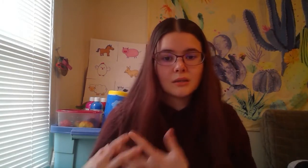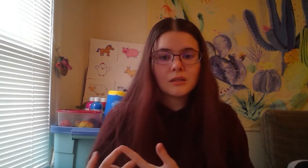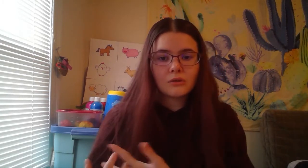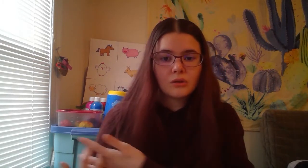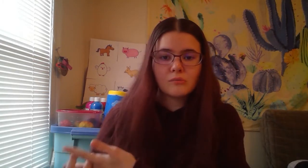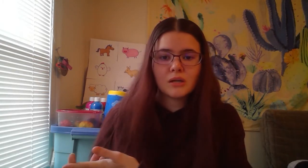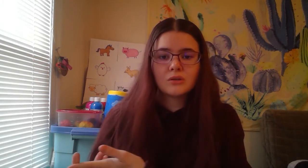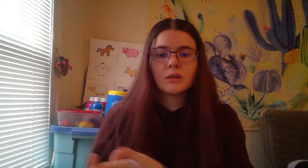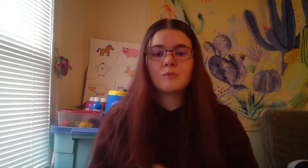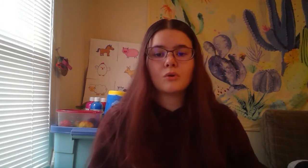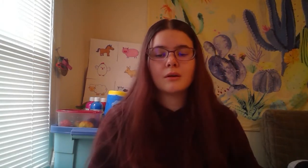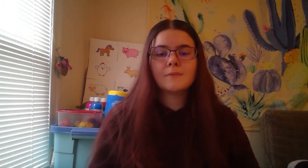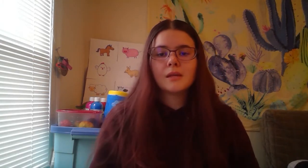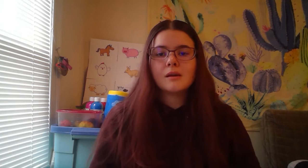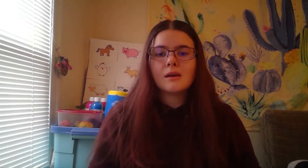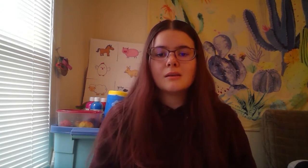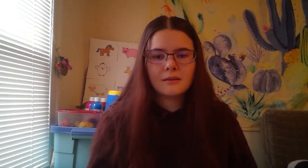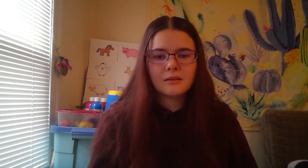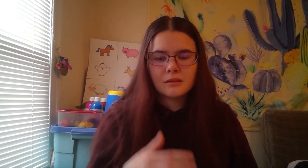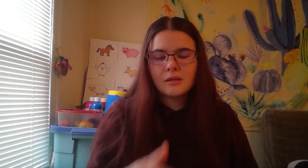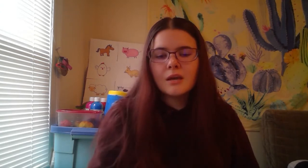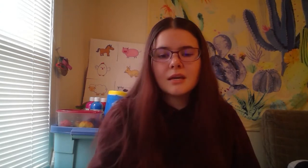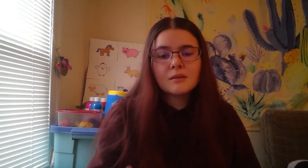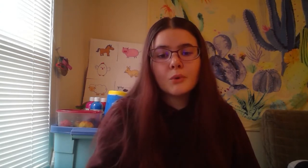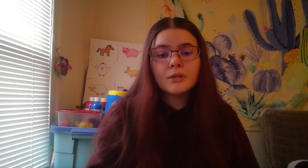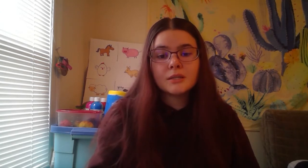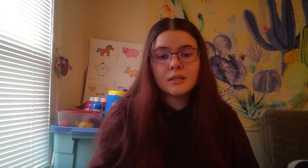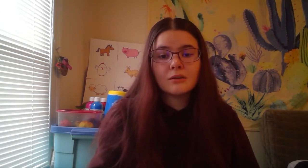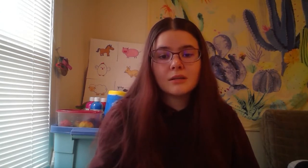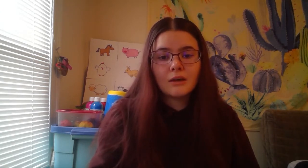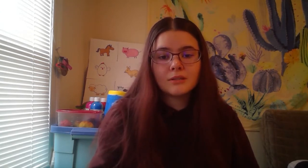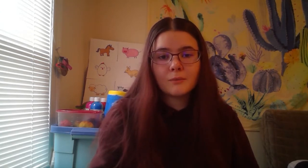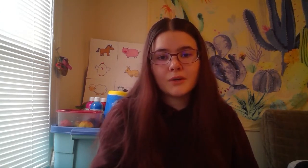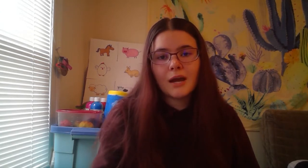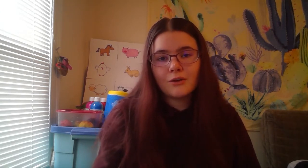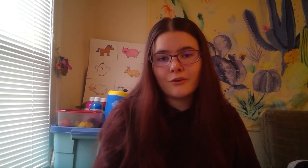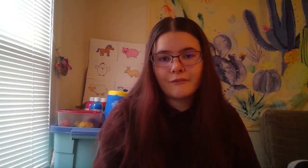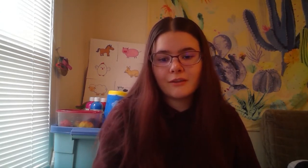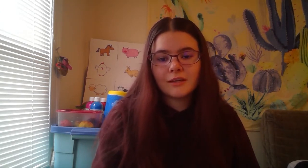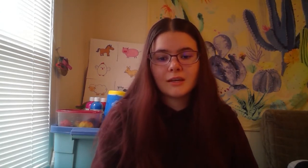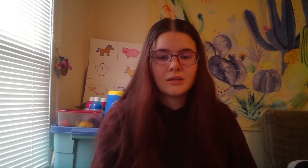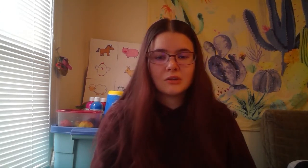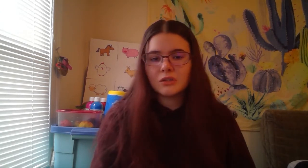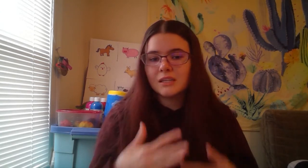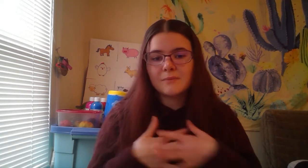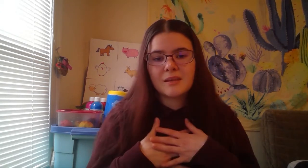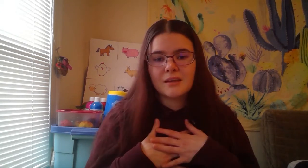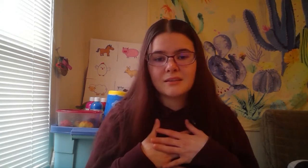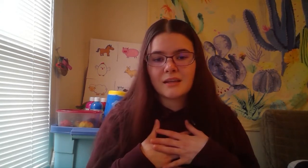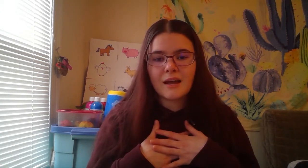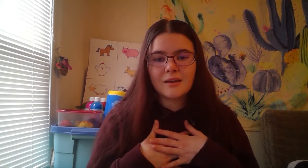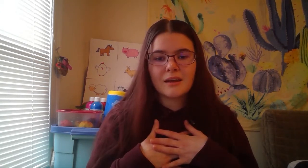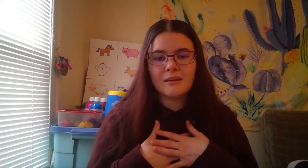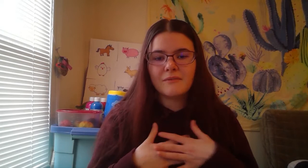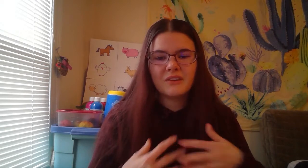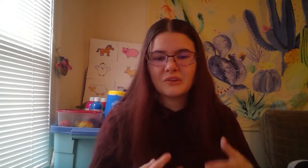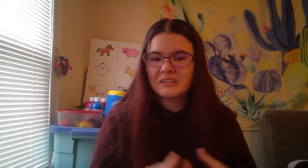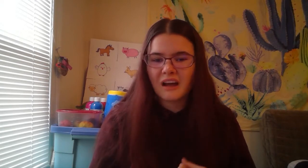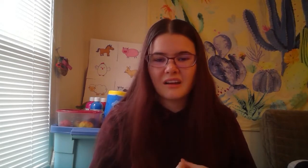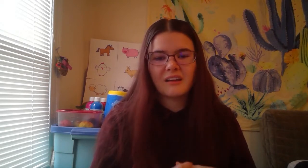ASL so much anymore, it's important to tell someone how they're feeling and not just keep it inside and feel stuck